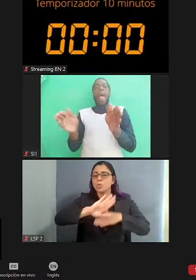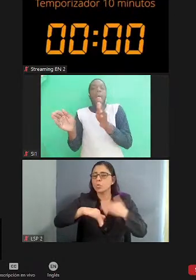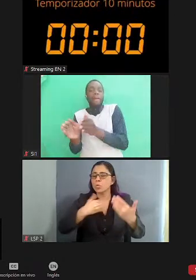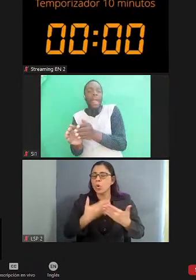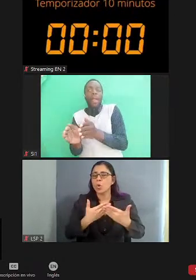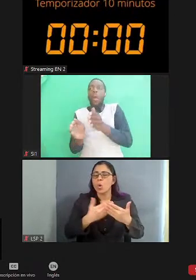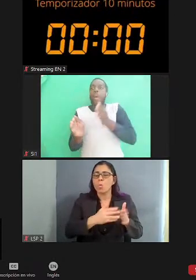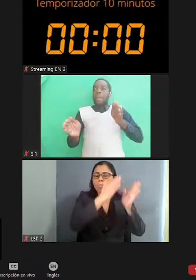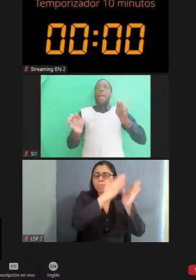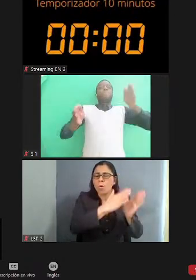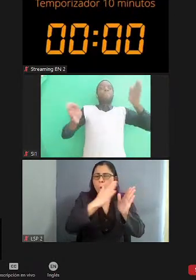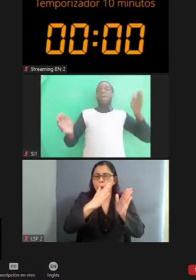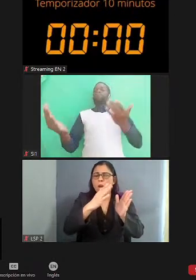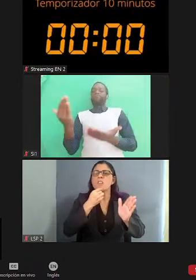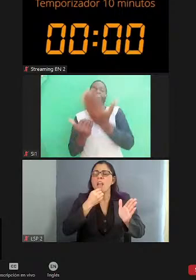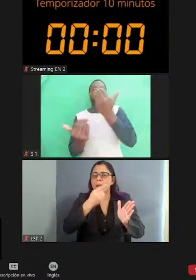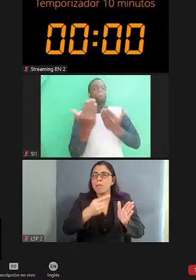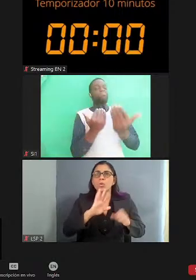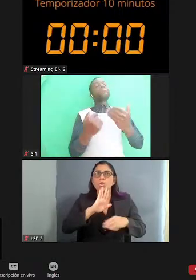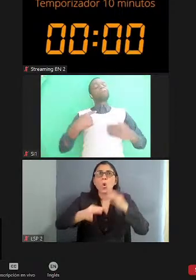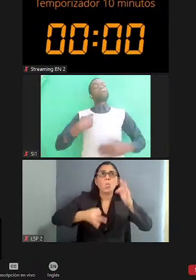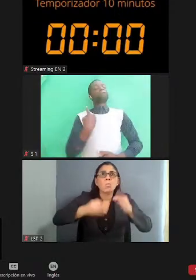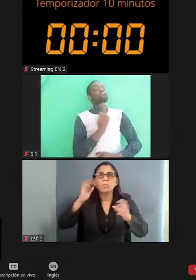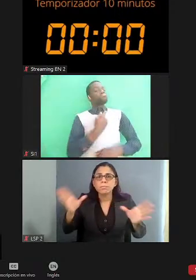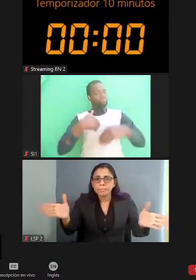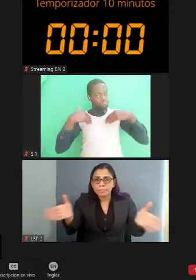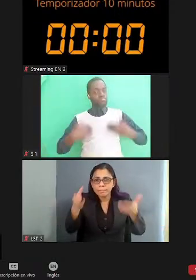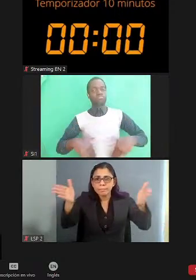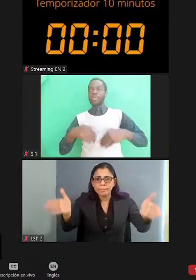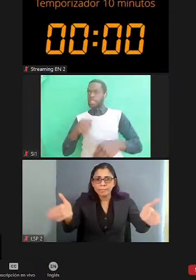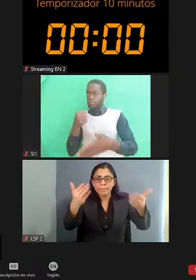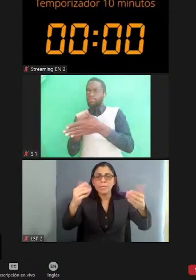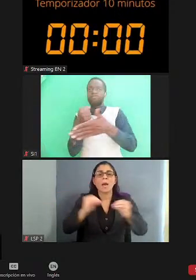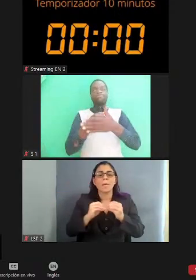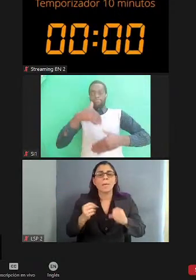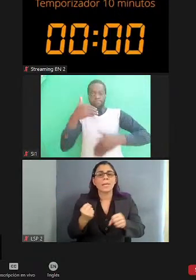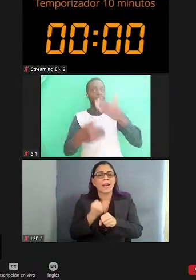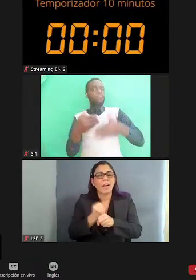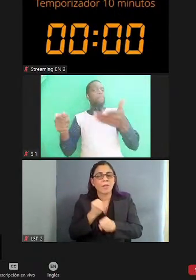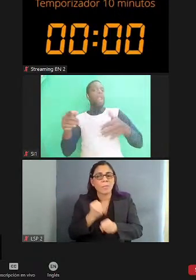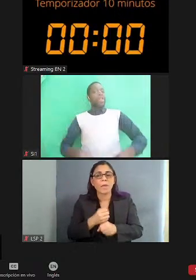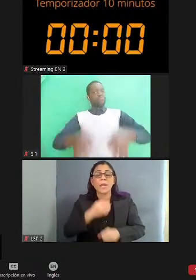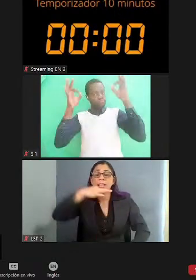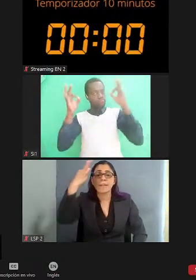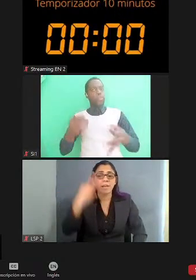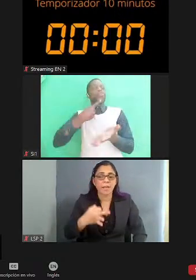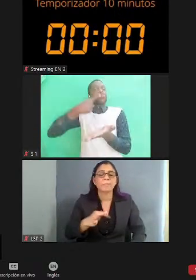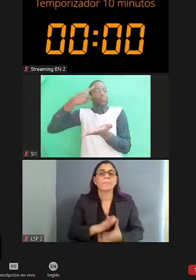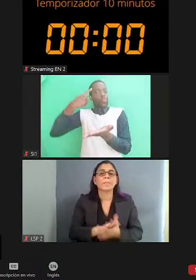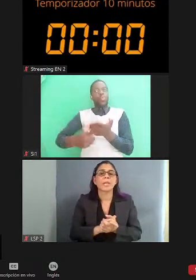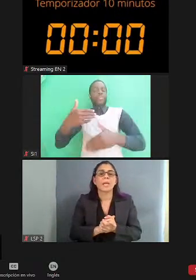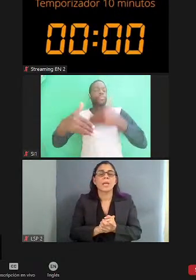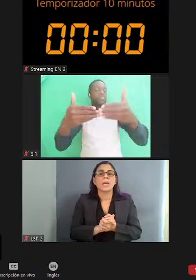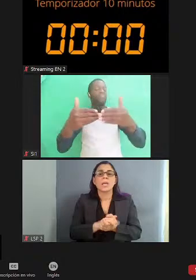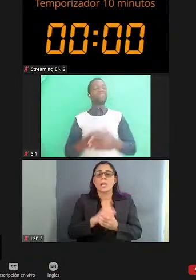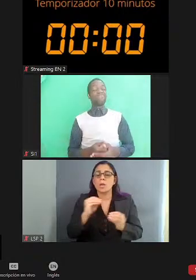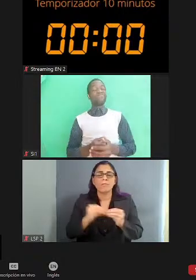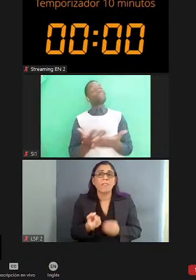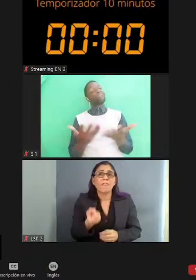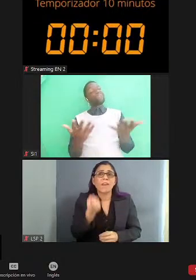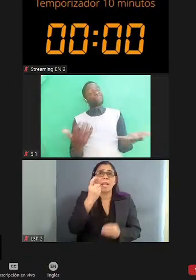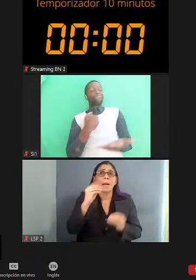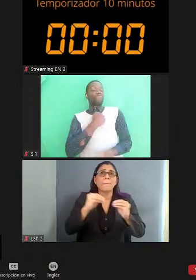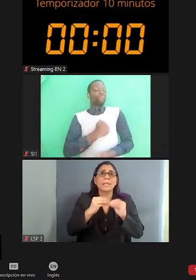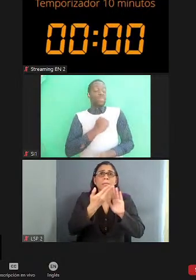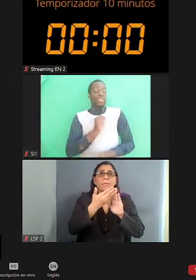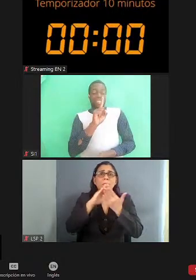and from all of the bodies aligned with this entity we make all of the efforts for this to be a reality we haven't